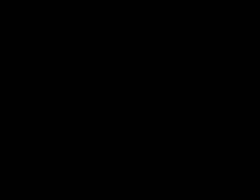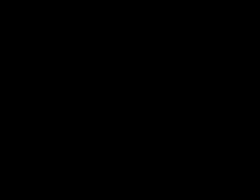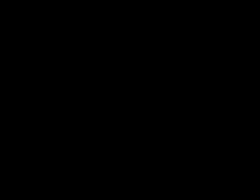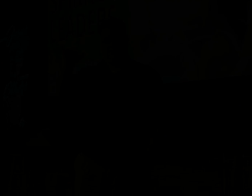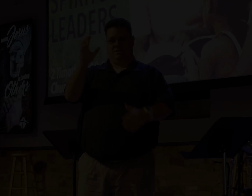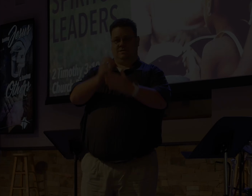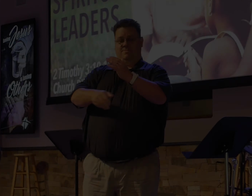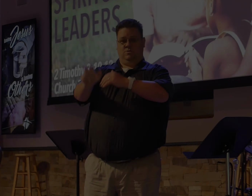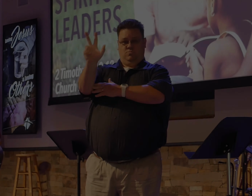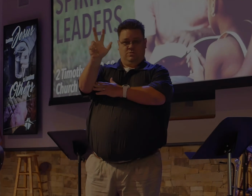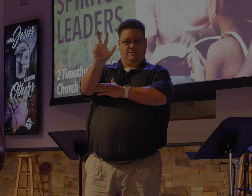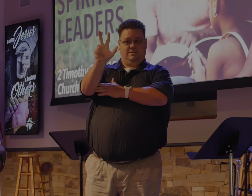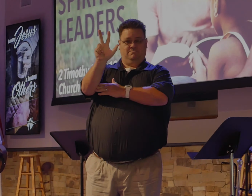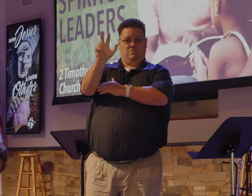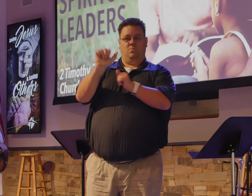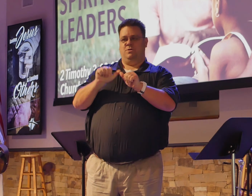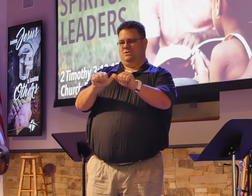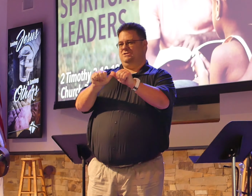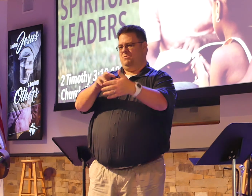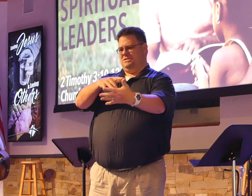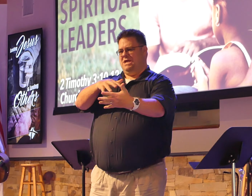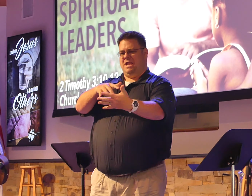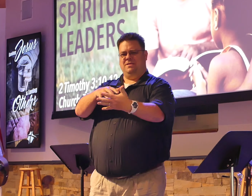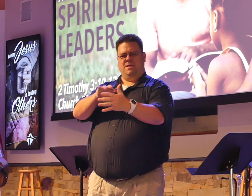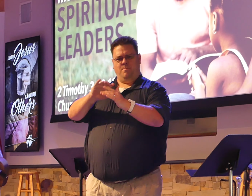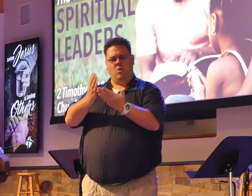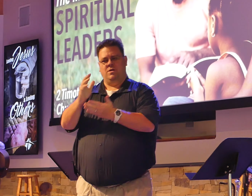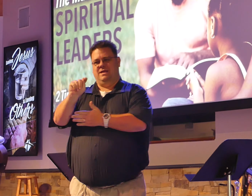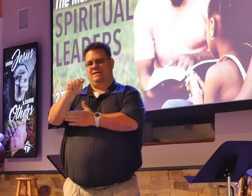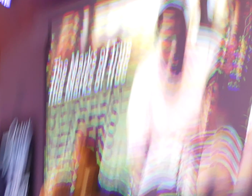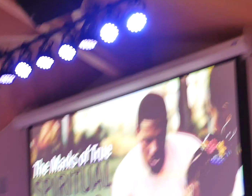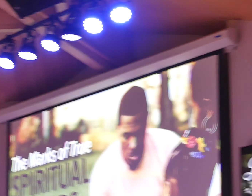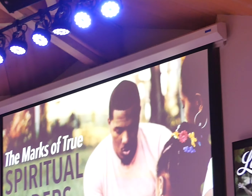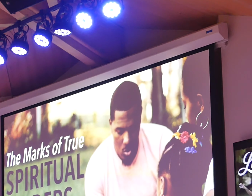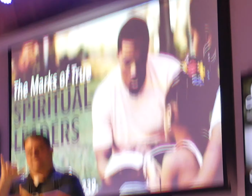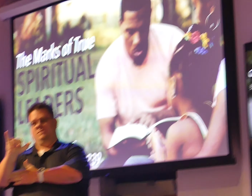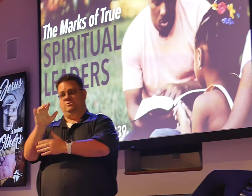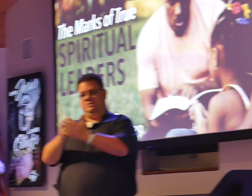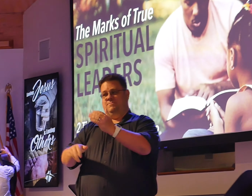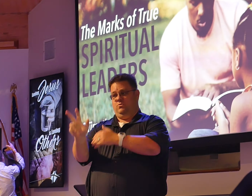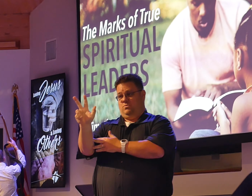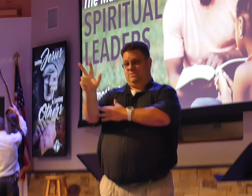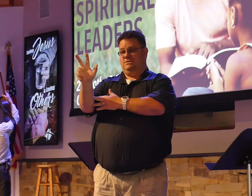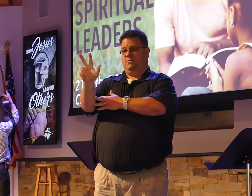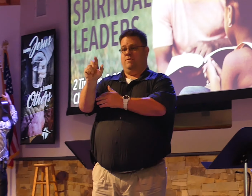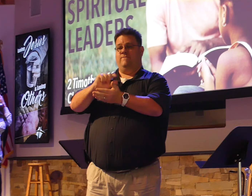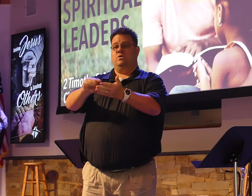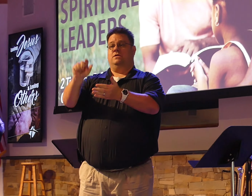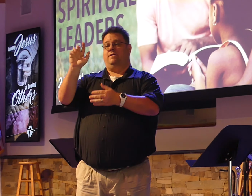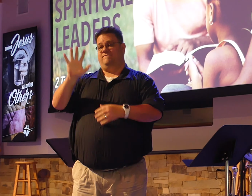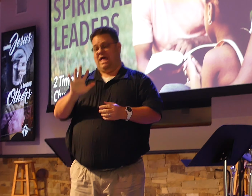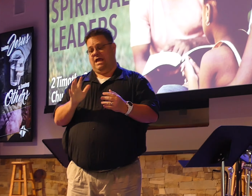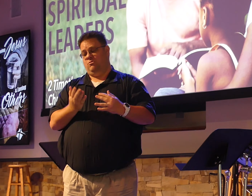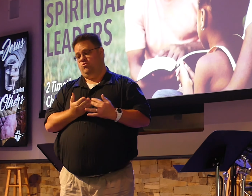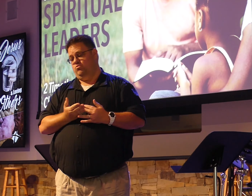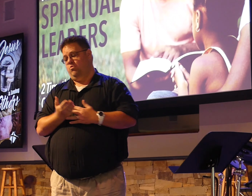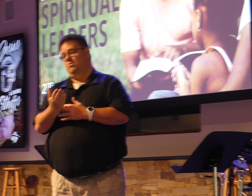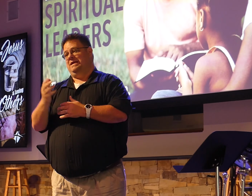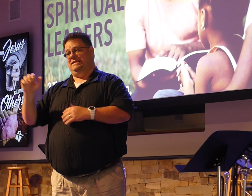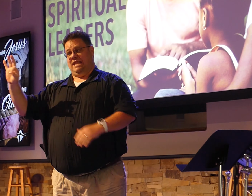I'm so excited. You know, the last time we were together in chapter 3 here, in verses 5 through 9, we talked about